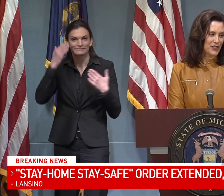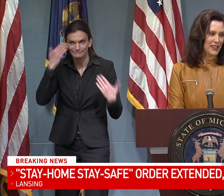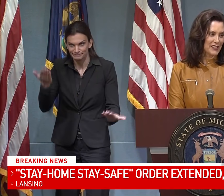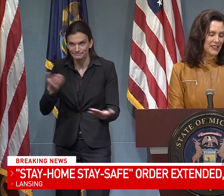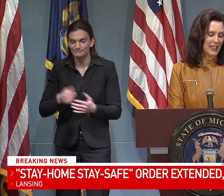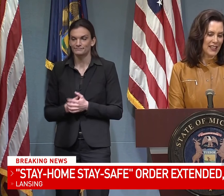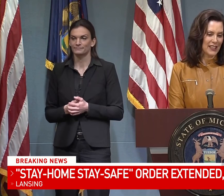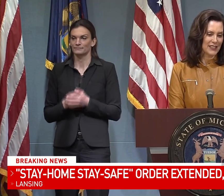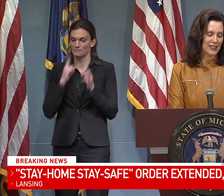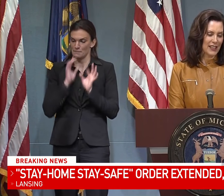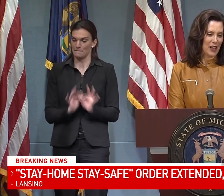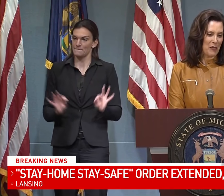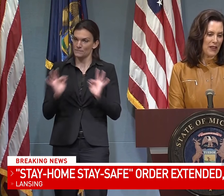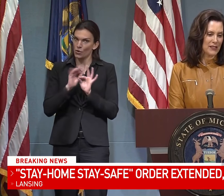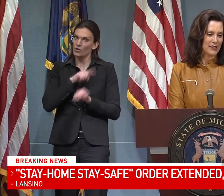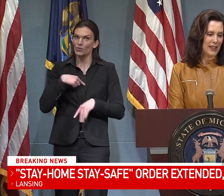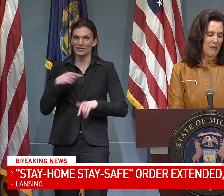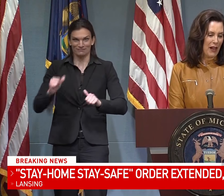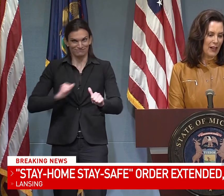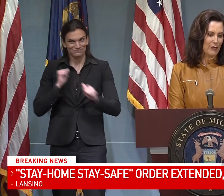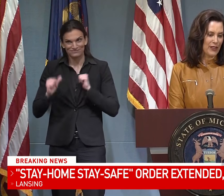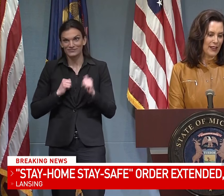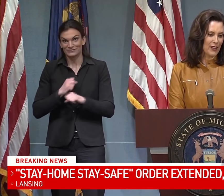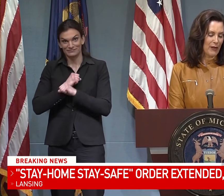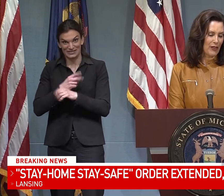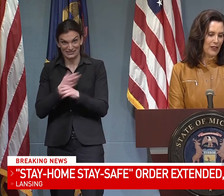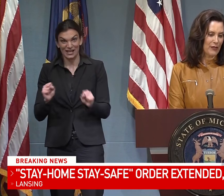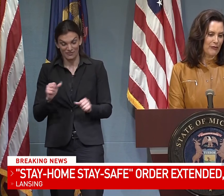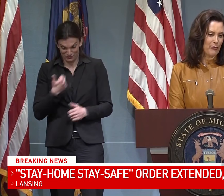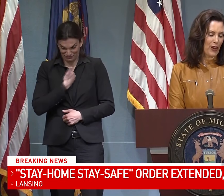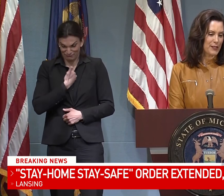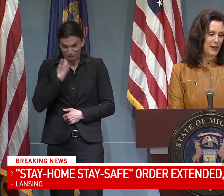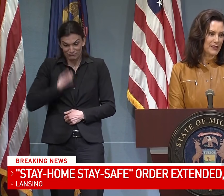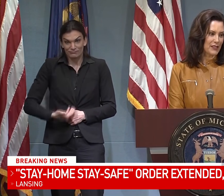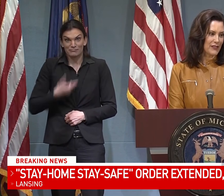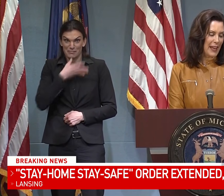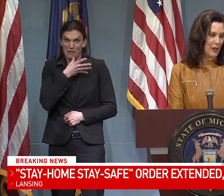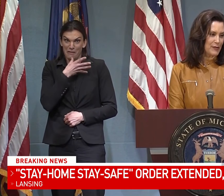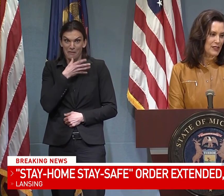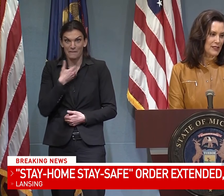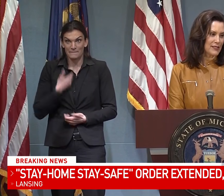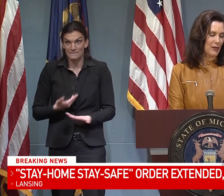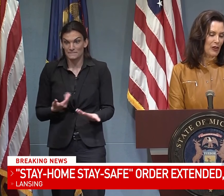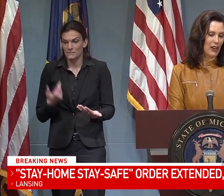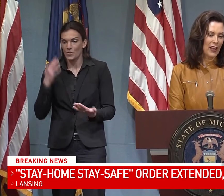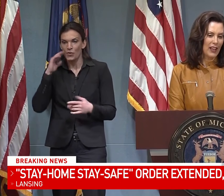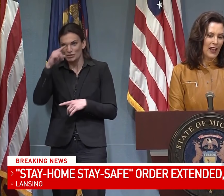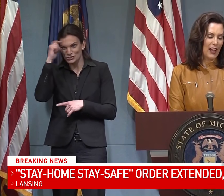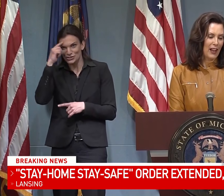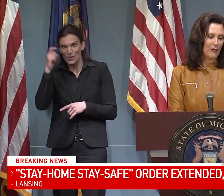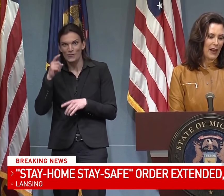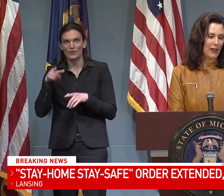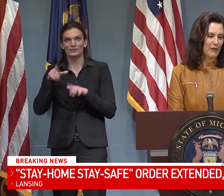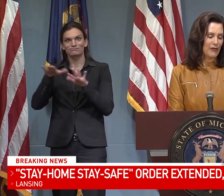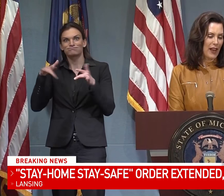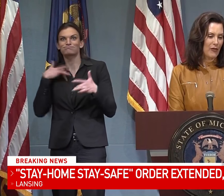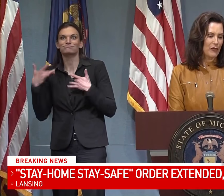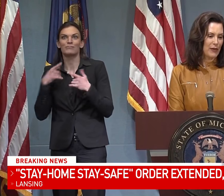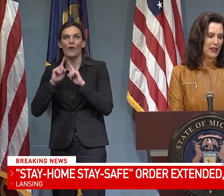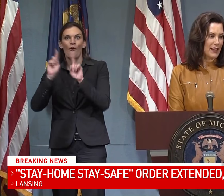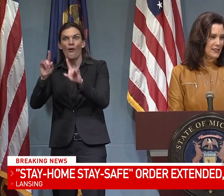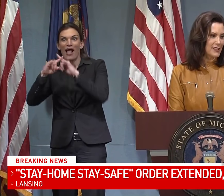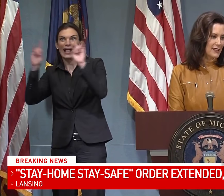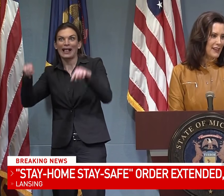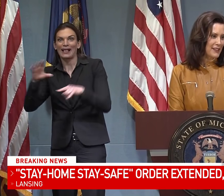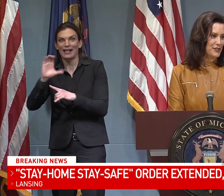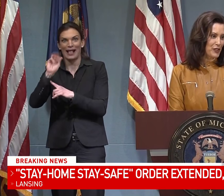remain vigilant. And as a mom thinking about the prospect of camps this summer, I would